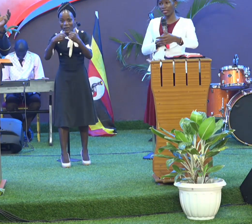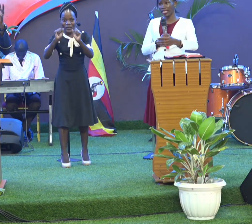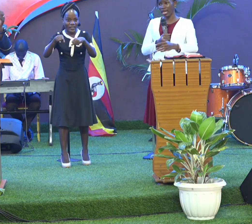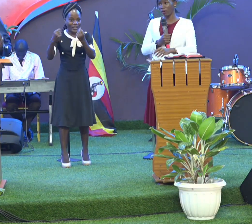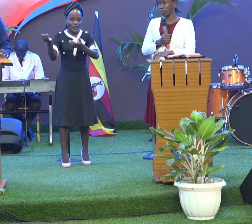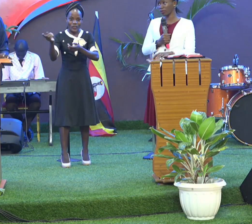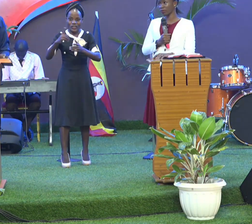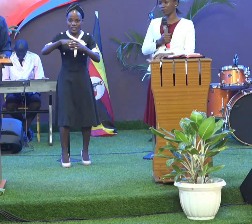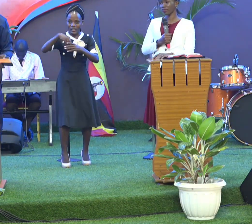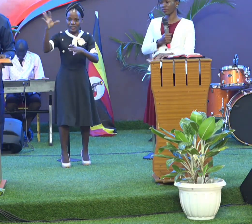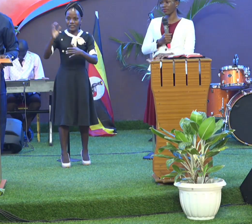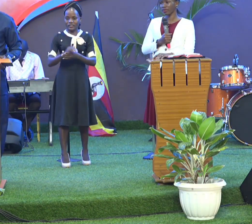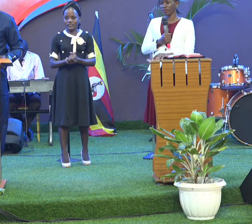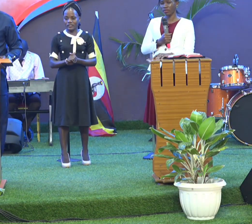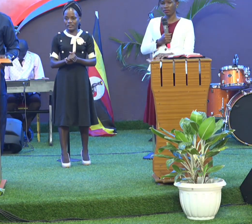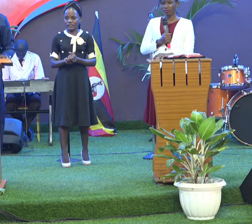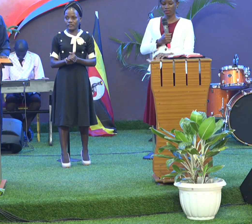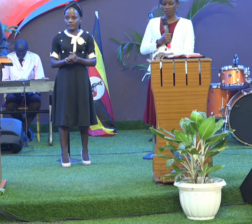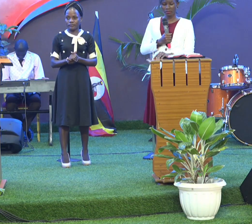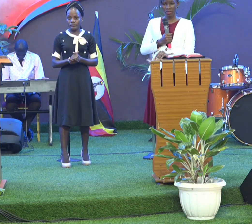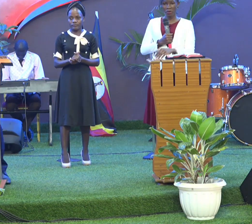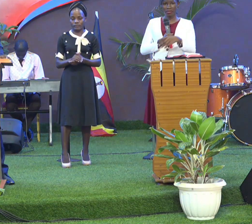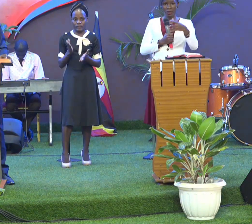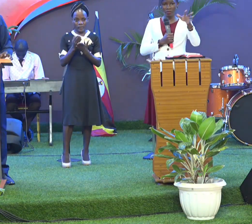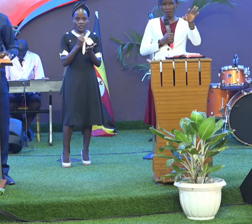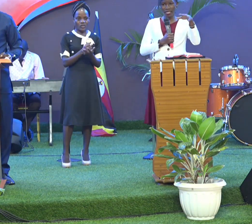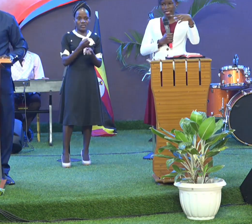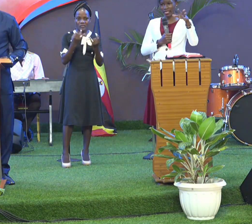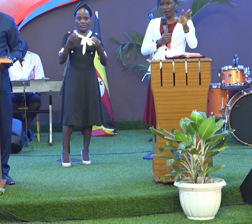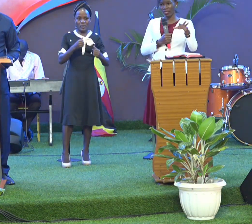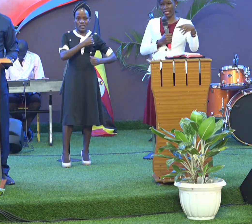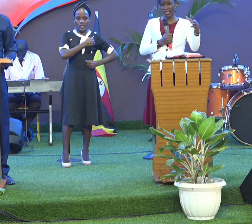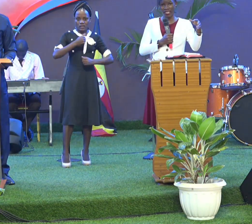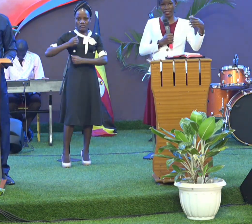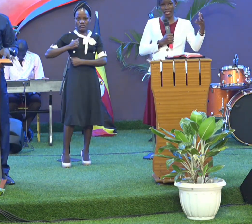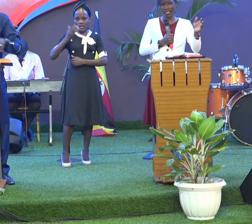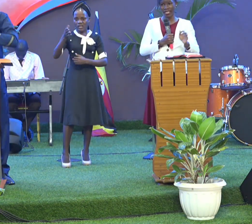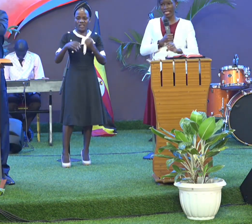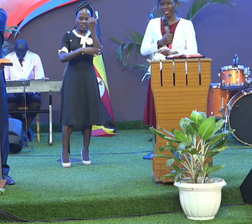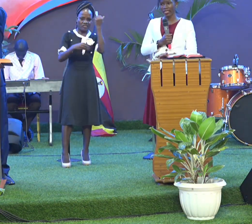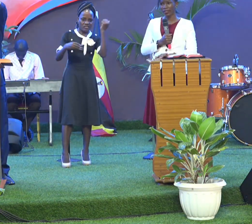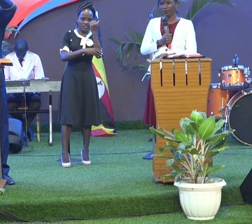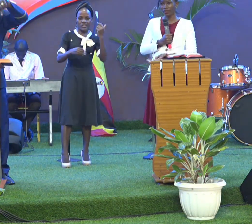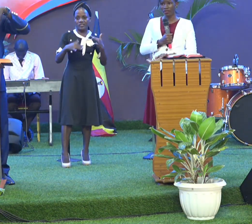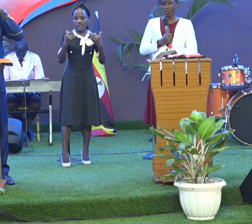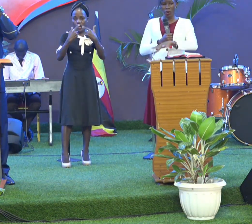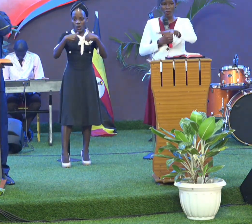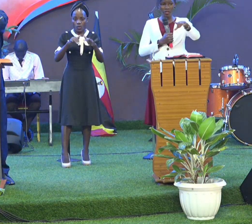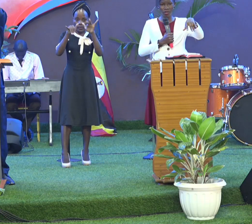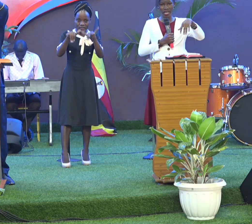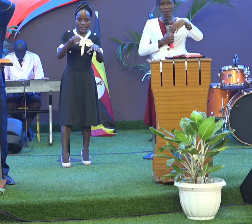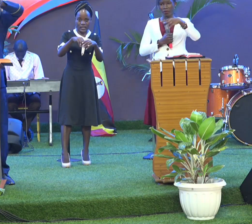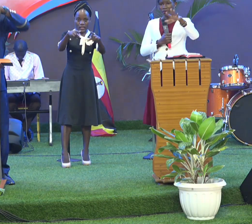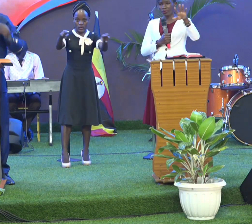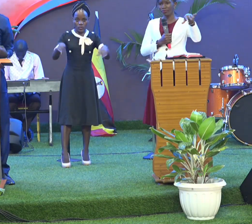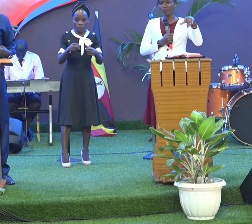enter we don't get out. Ebirayo ababbi n'ebirala bwebityo. Because there would be many things outside, the thieves and other things. Atusabira mu room. So we always